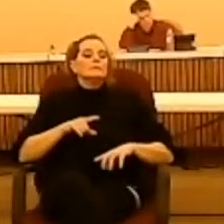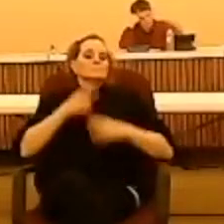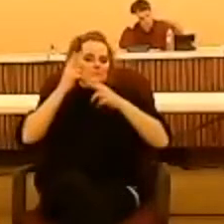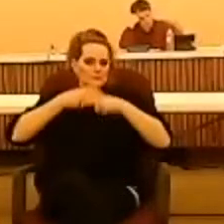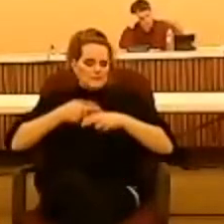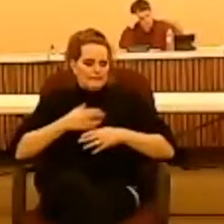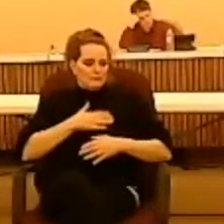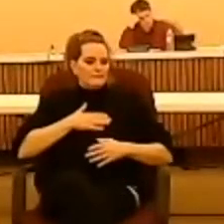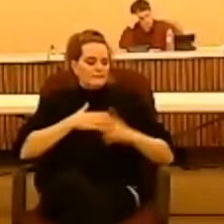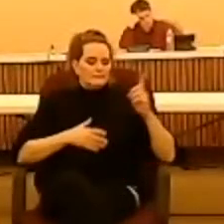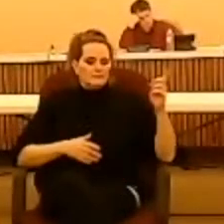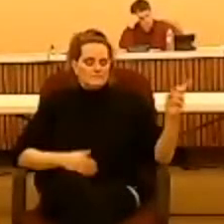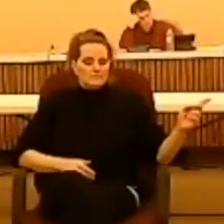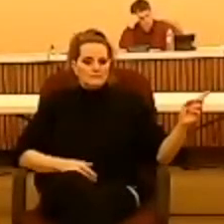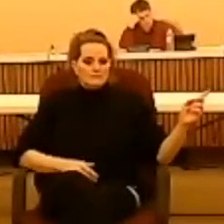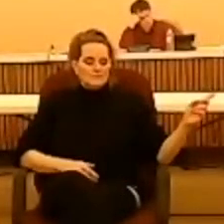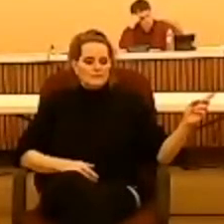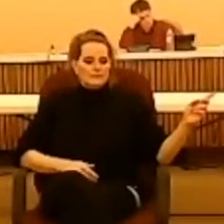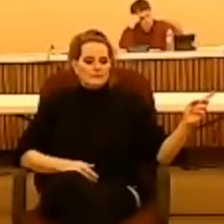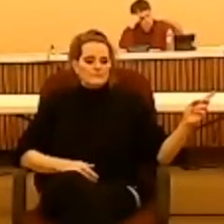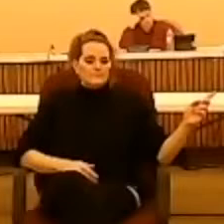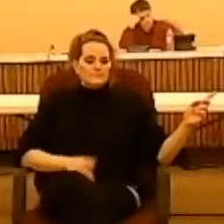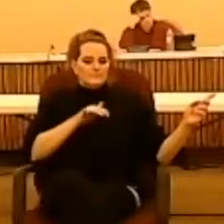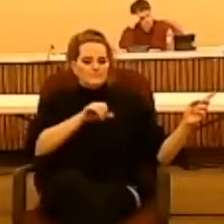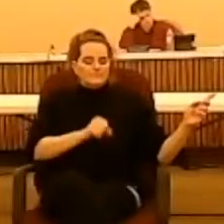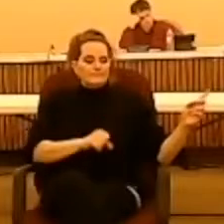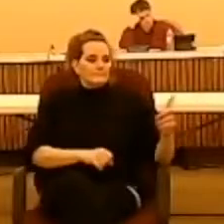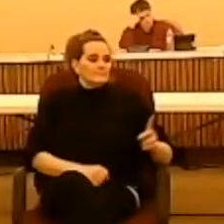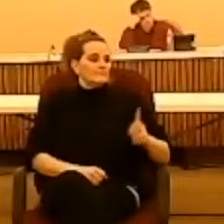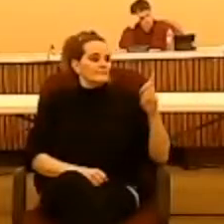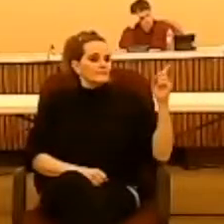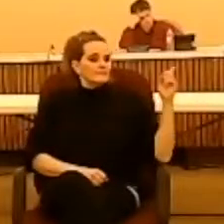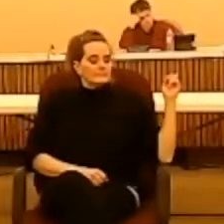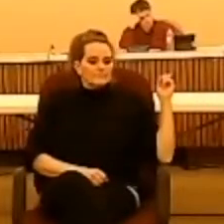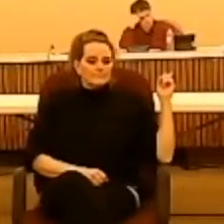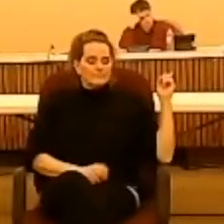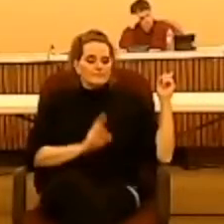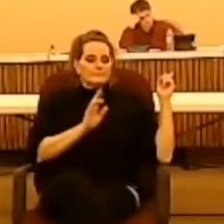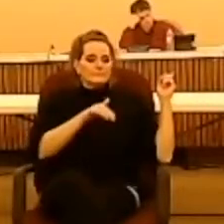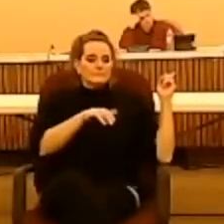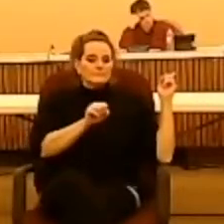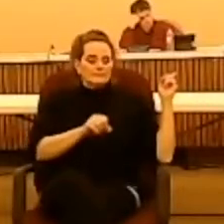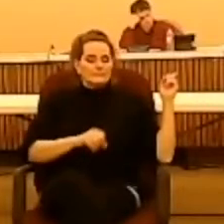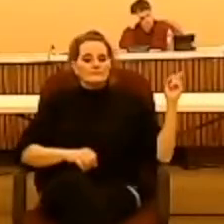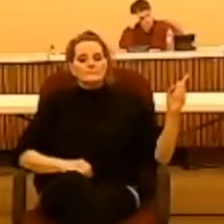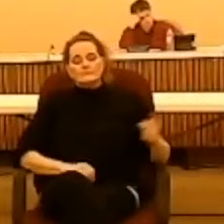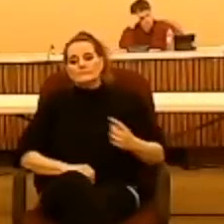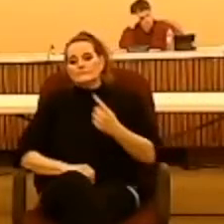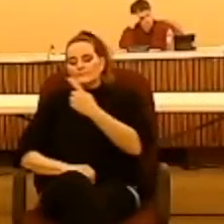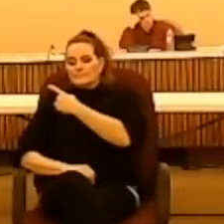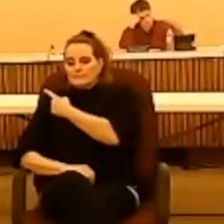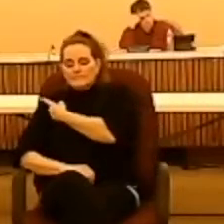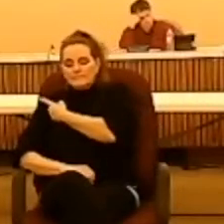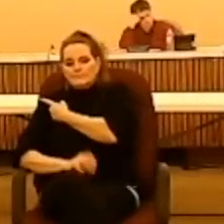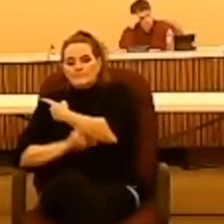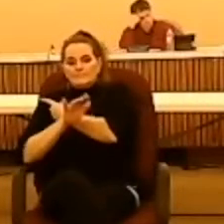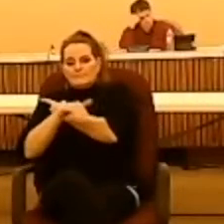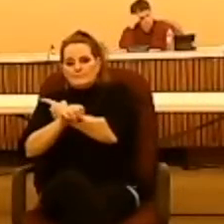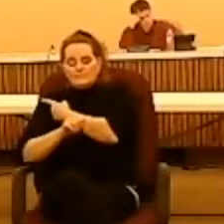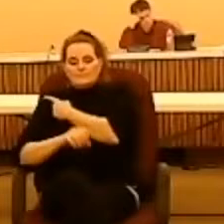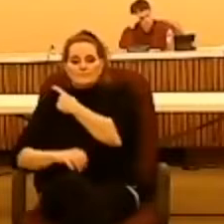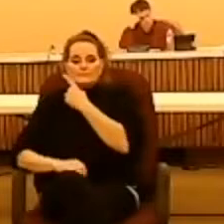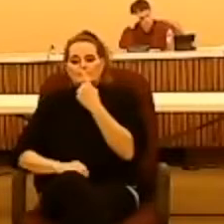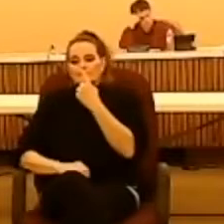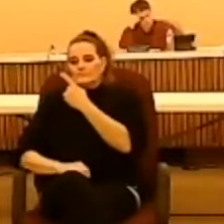roll. Councilmember Barley, Aye. Councilmember Stafford, Aye. Councilmember Safranek,